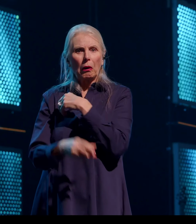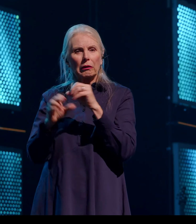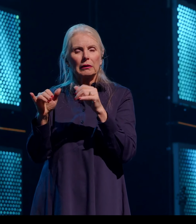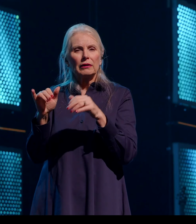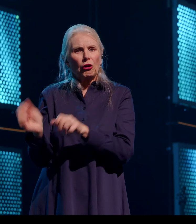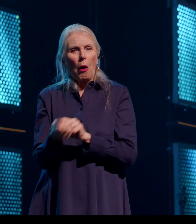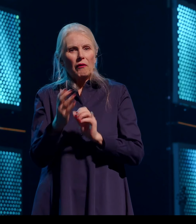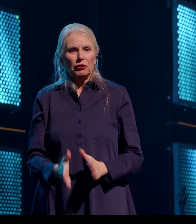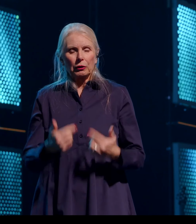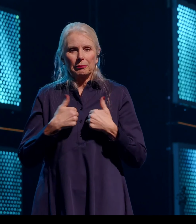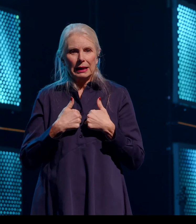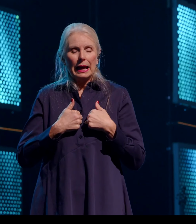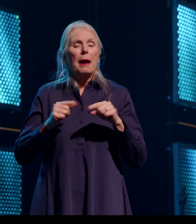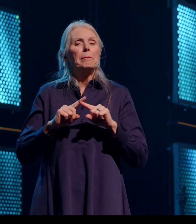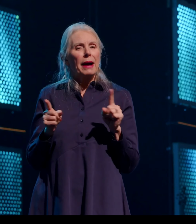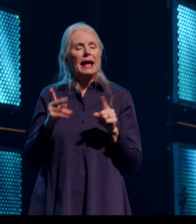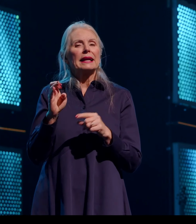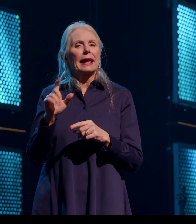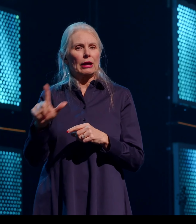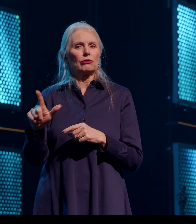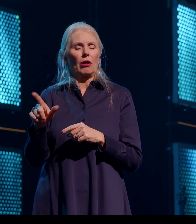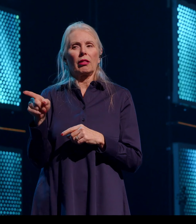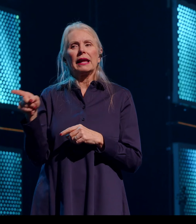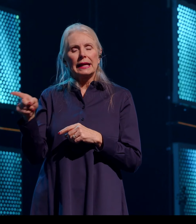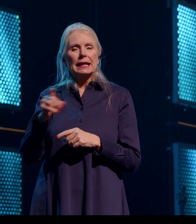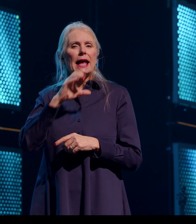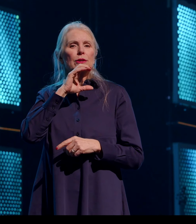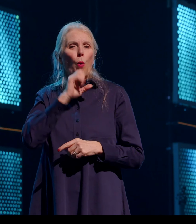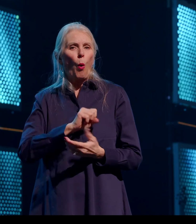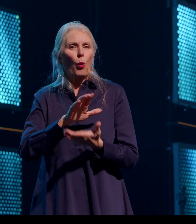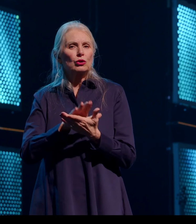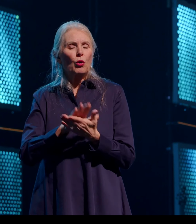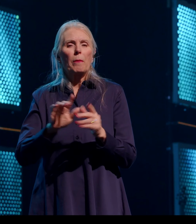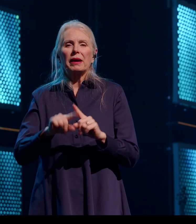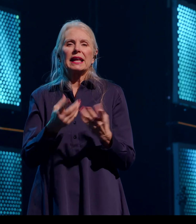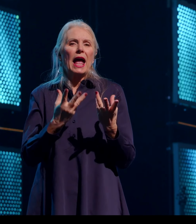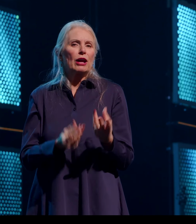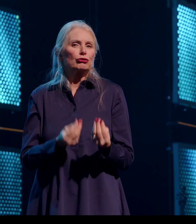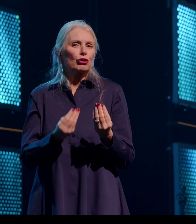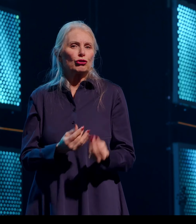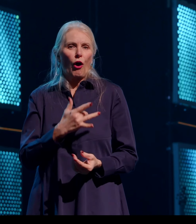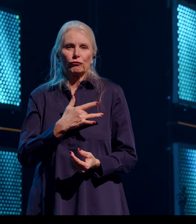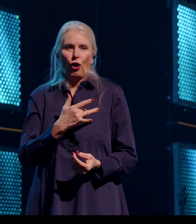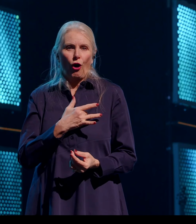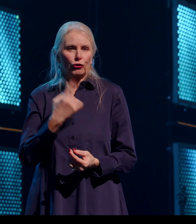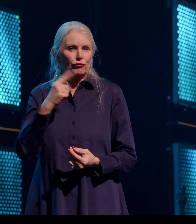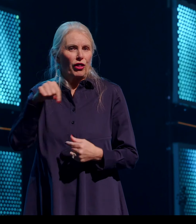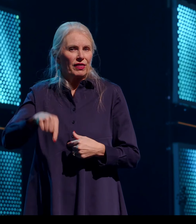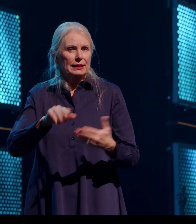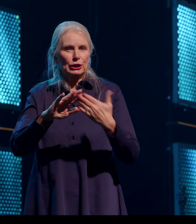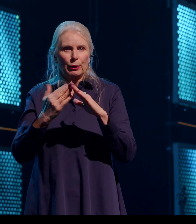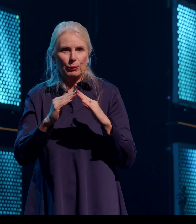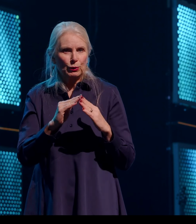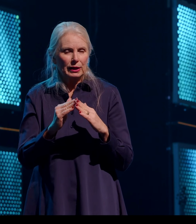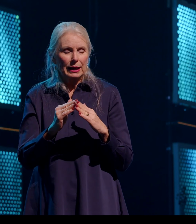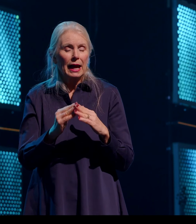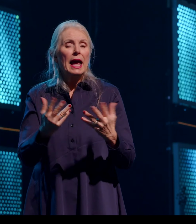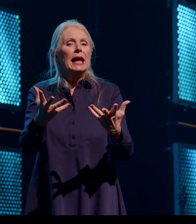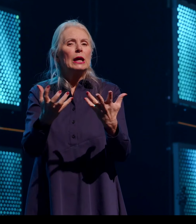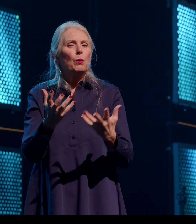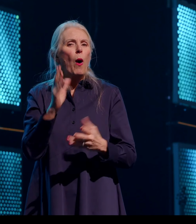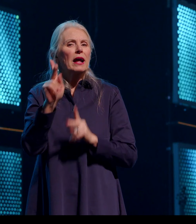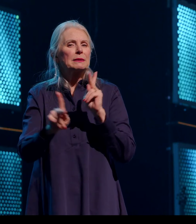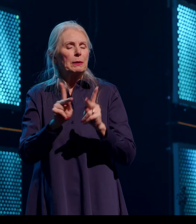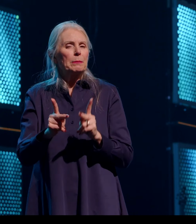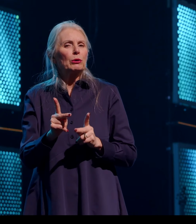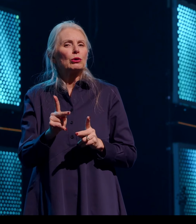though. Even though he's direct and old school, he has the softest heart for this community. And he's wanted people to come to know